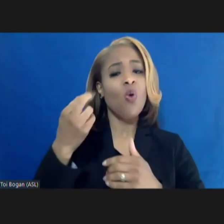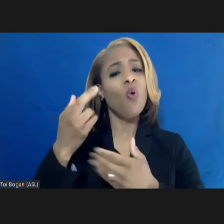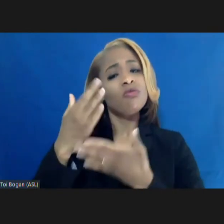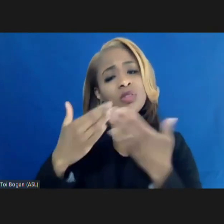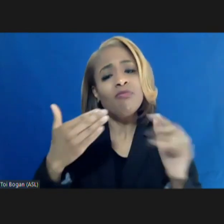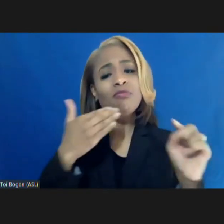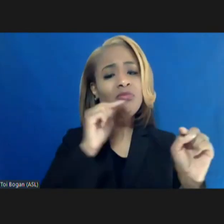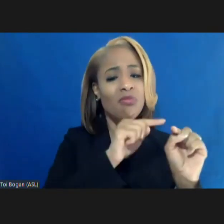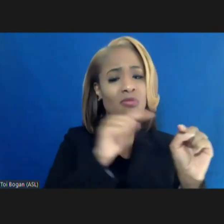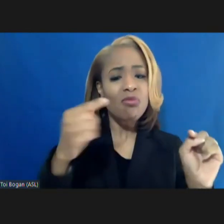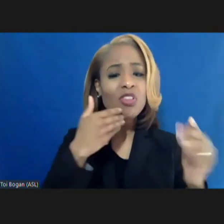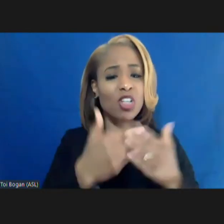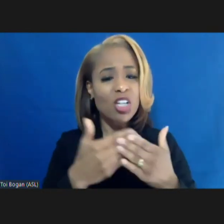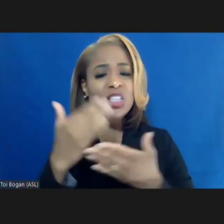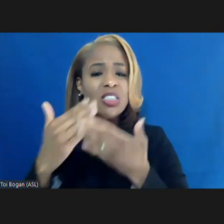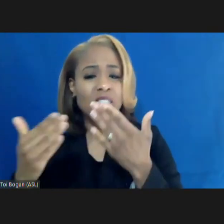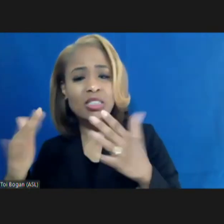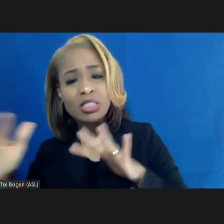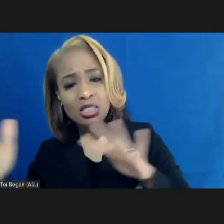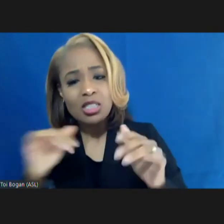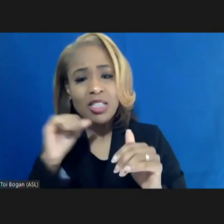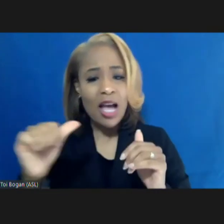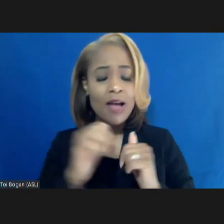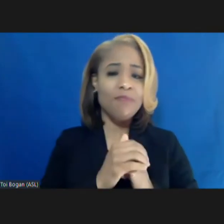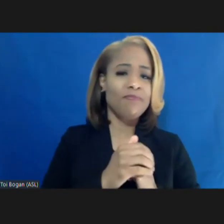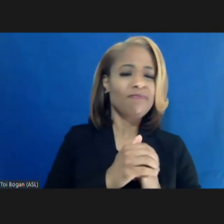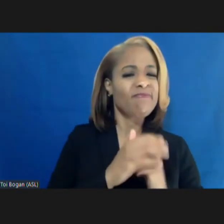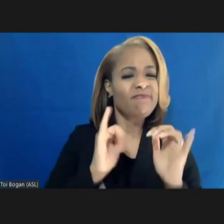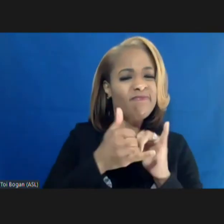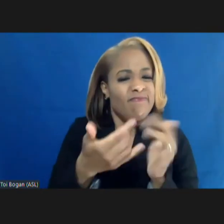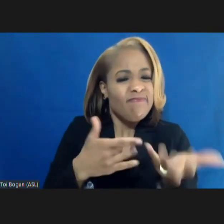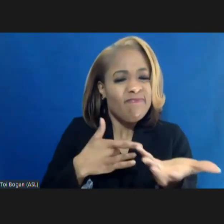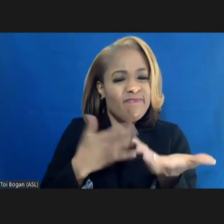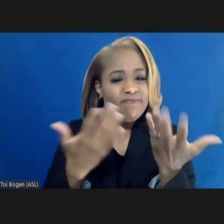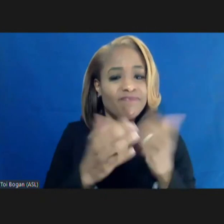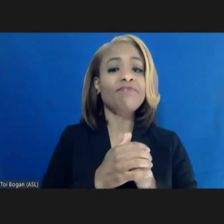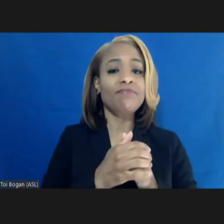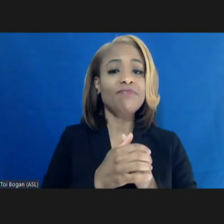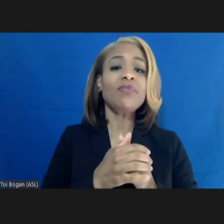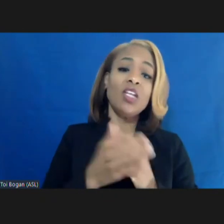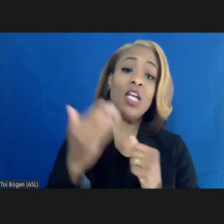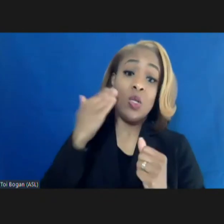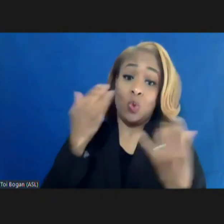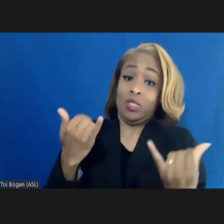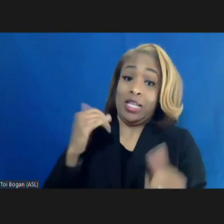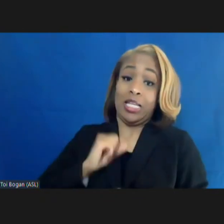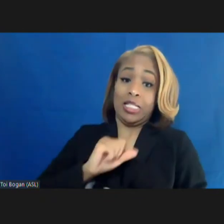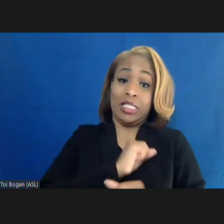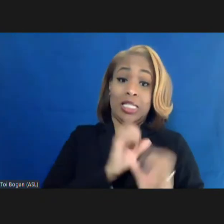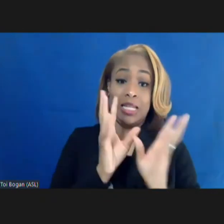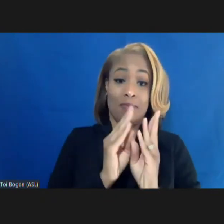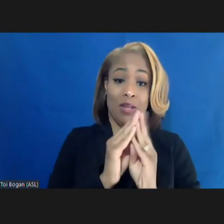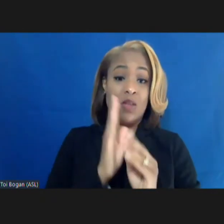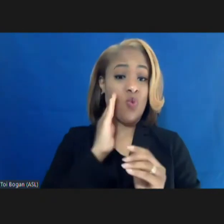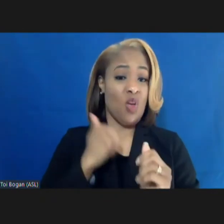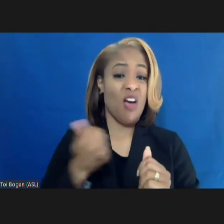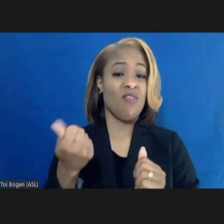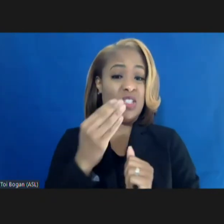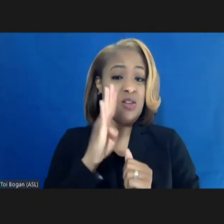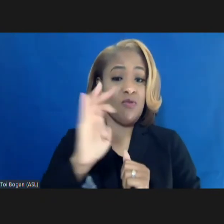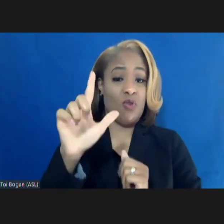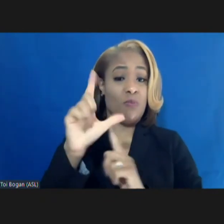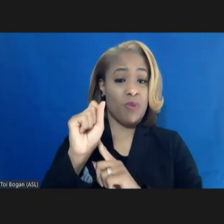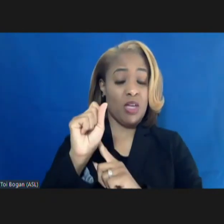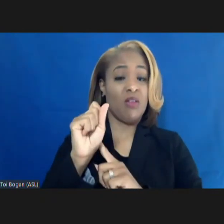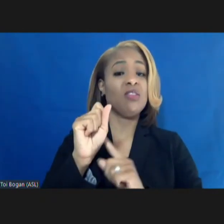your opposition to the package? Right. Yeah, I do know that in today's Senate hearing, there'll be a number of Senate bills that have been